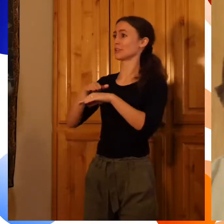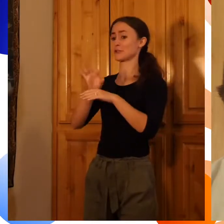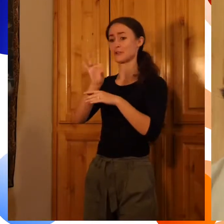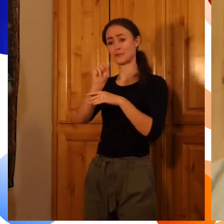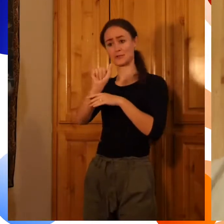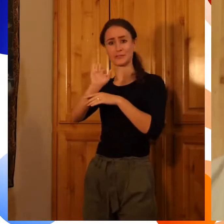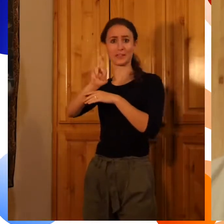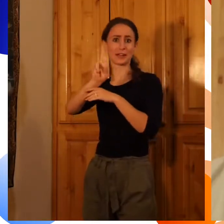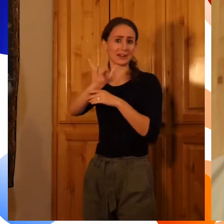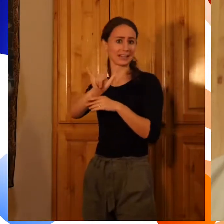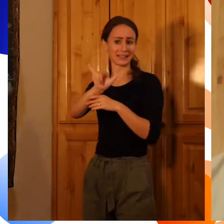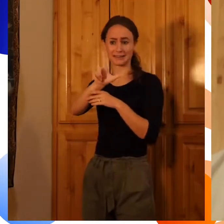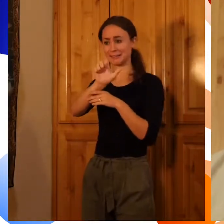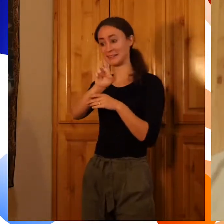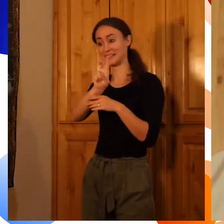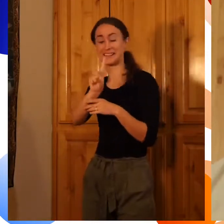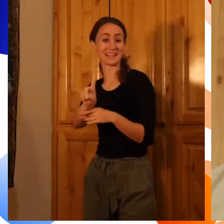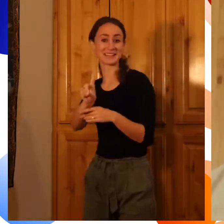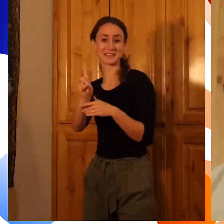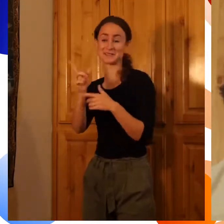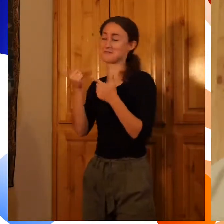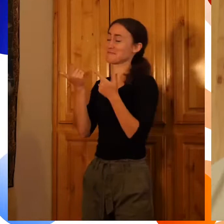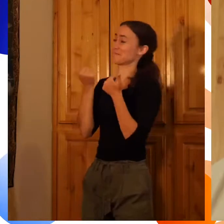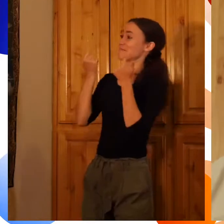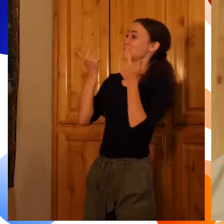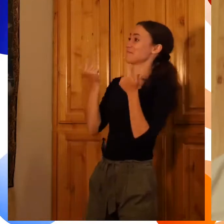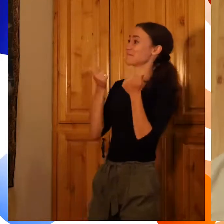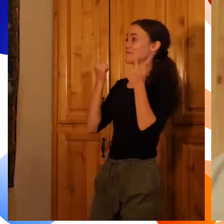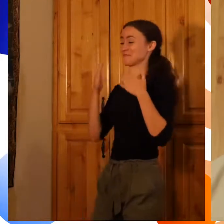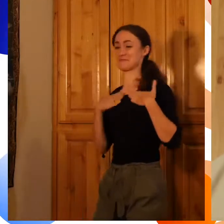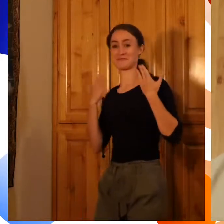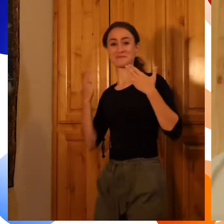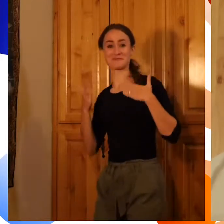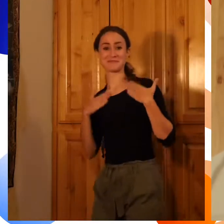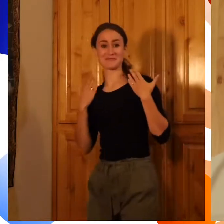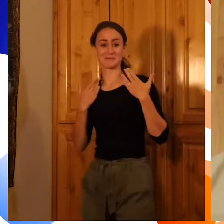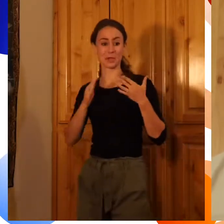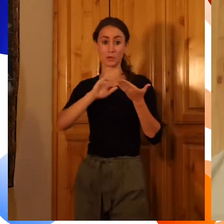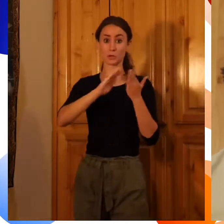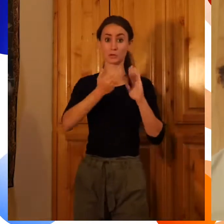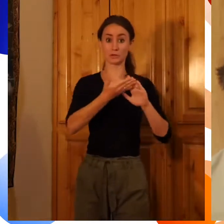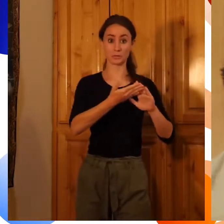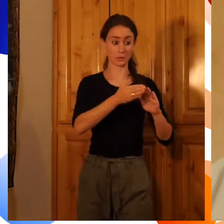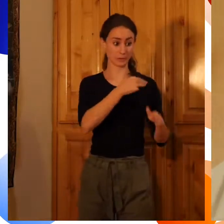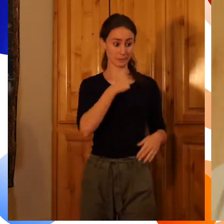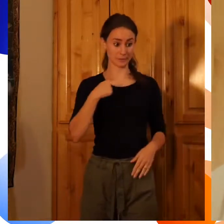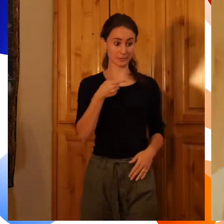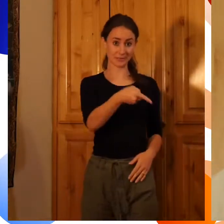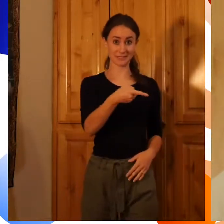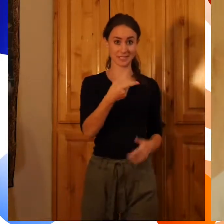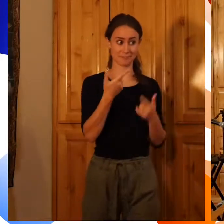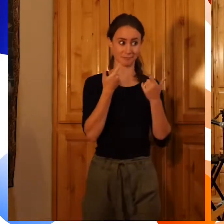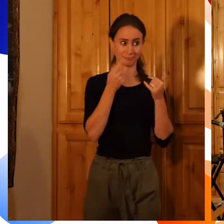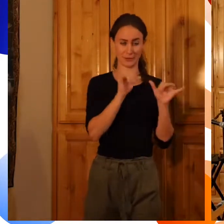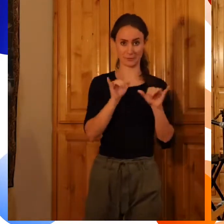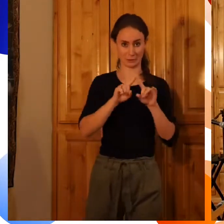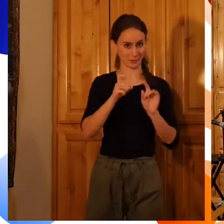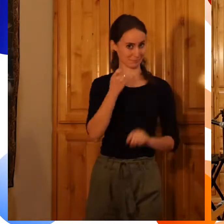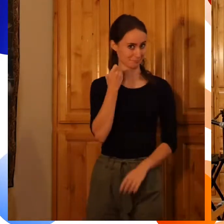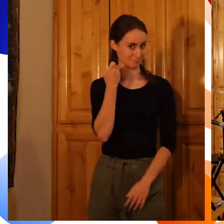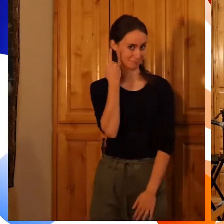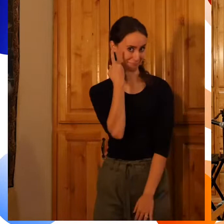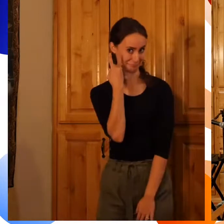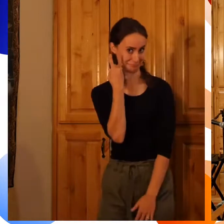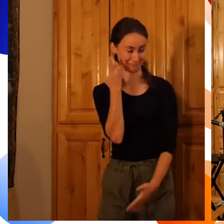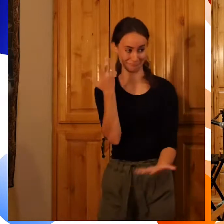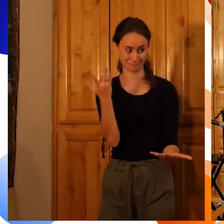And all the villagers laughed with Donald, for they didn't understand a word of poetry either. The end.